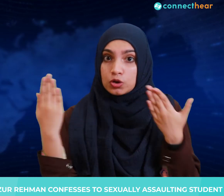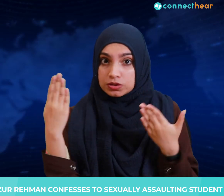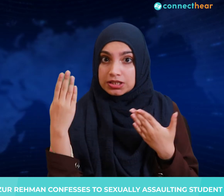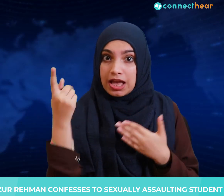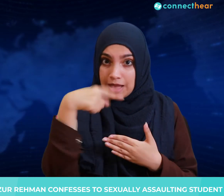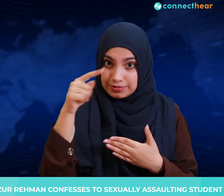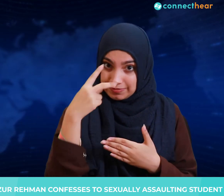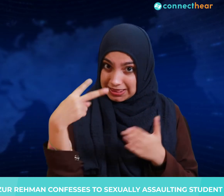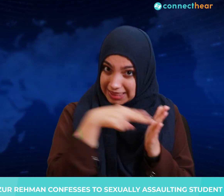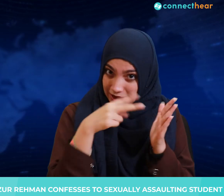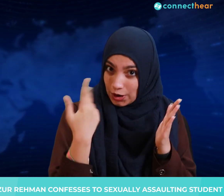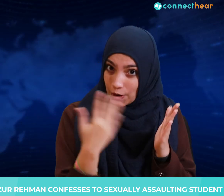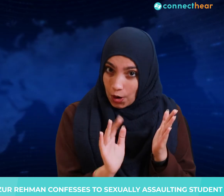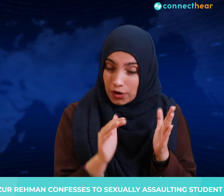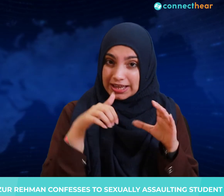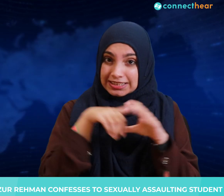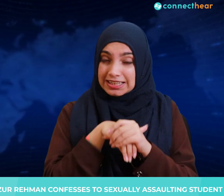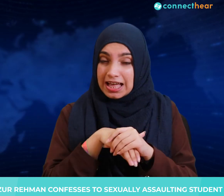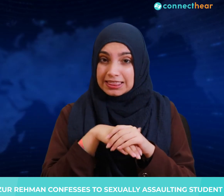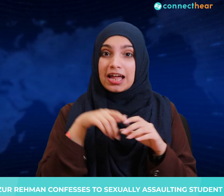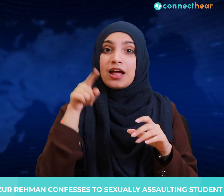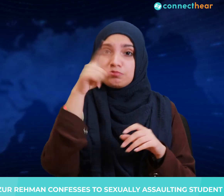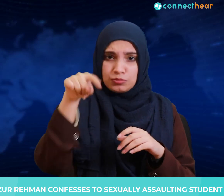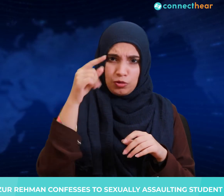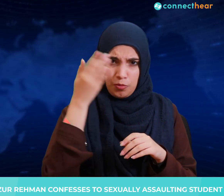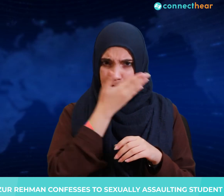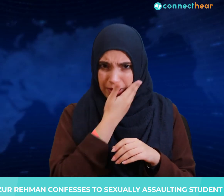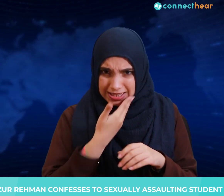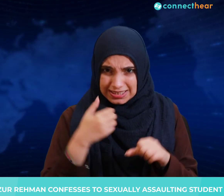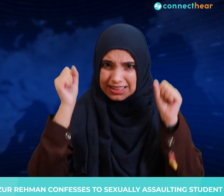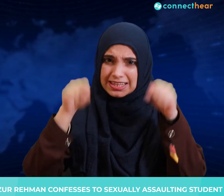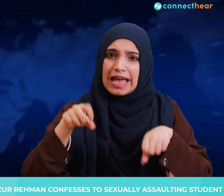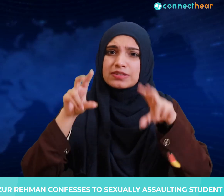Thank you for watching the news. Please listen and share with others.